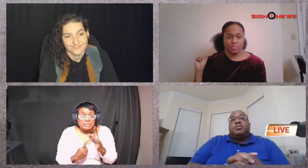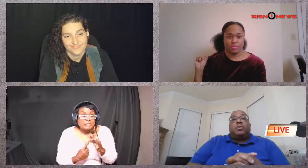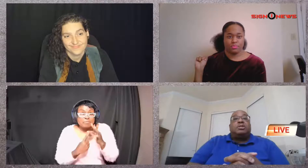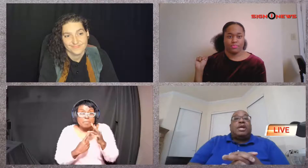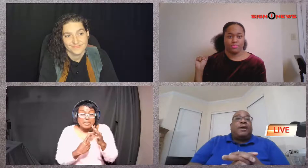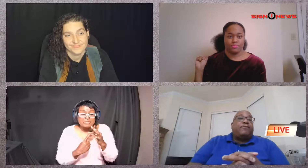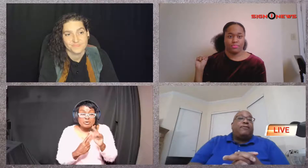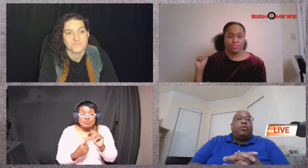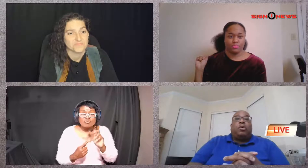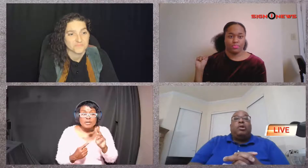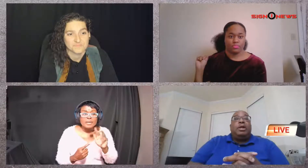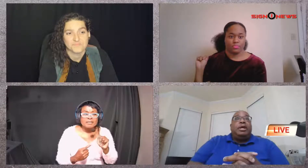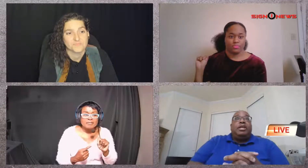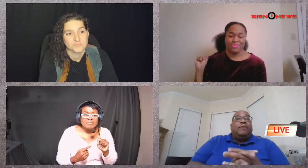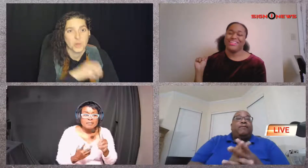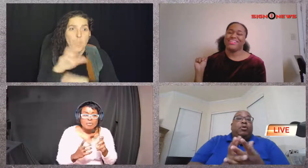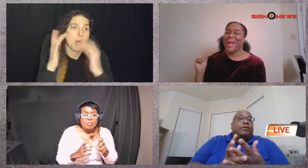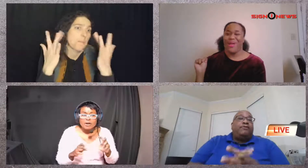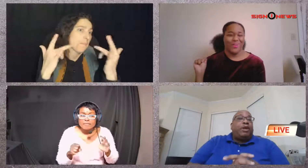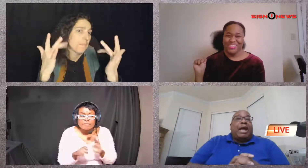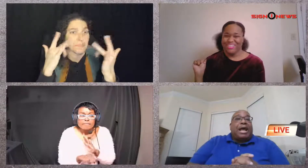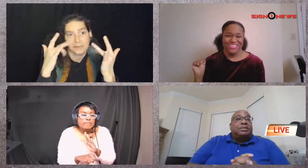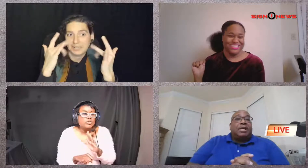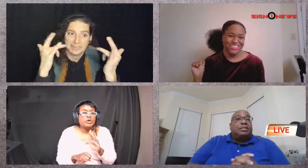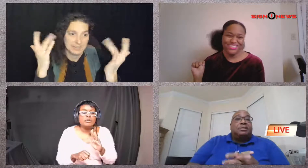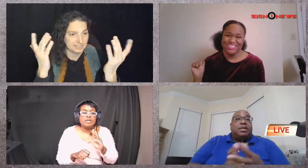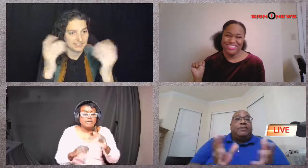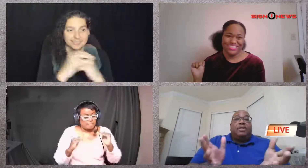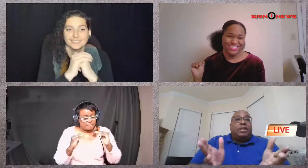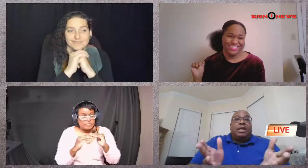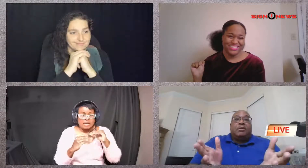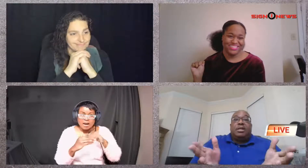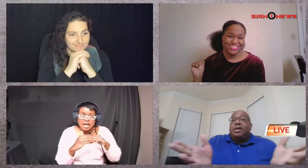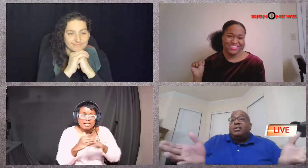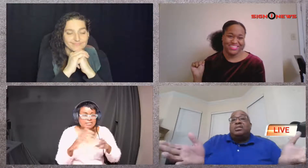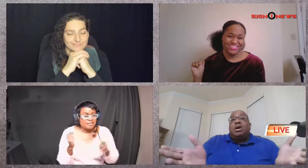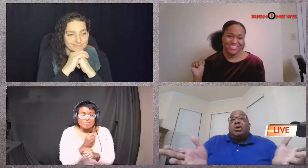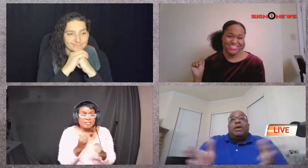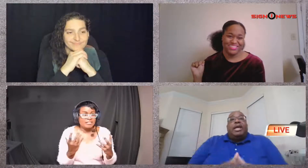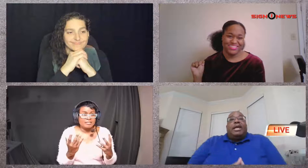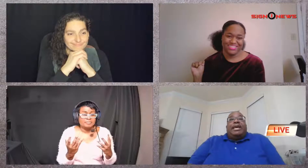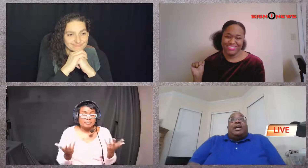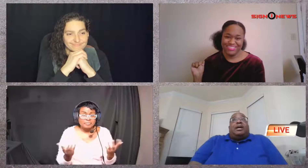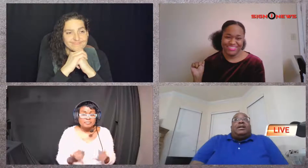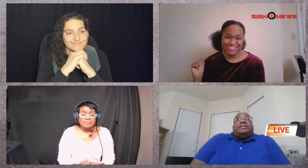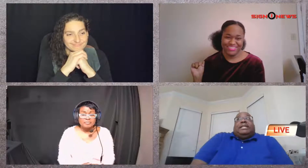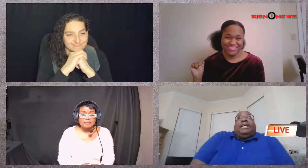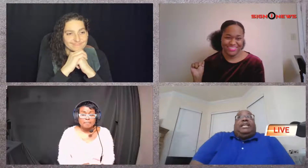treatment. She just wants to have a full and fair access to everything else. So